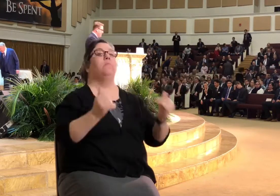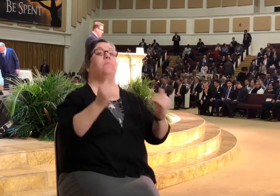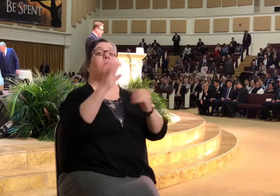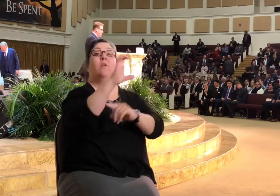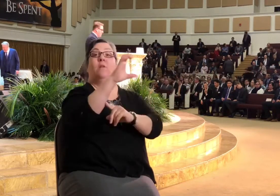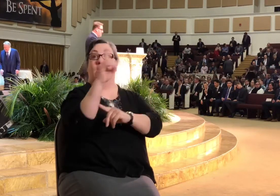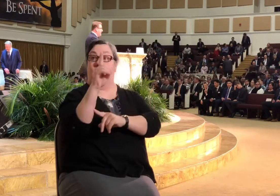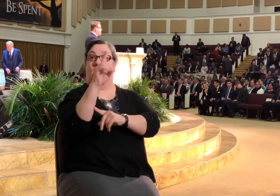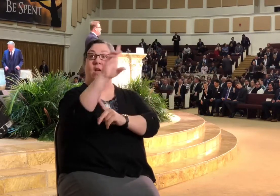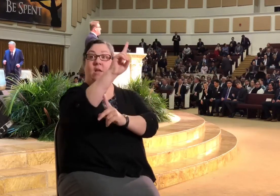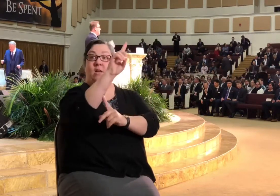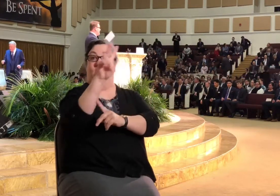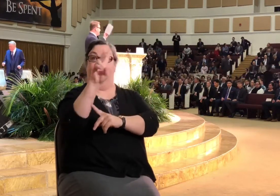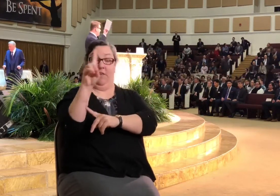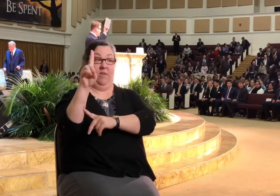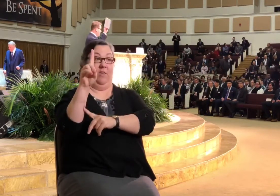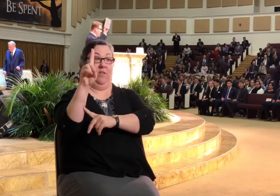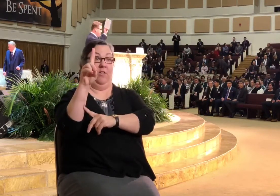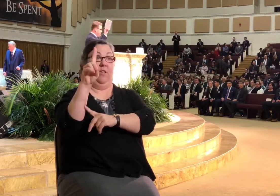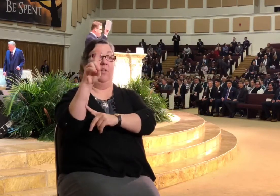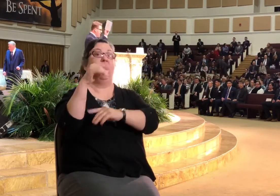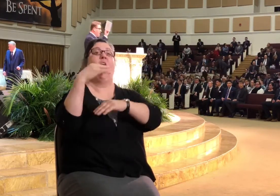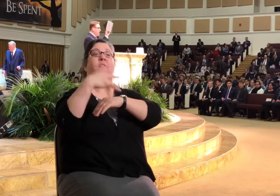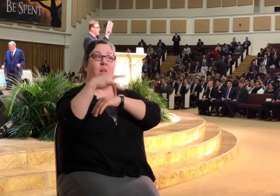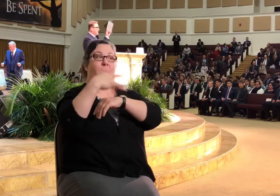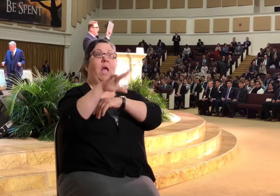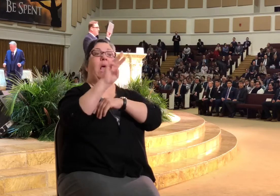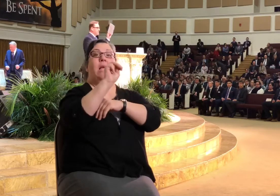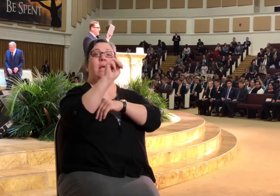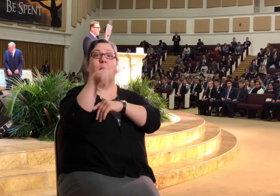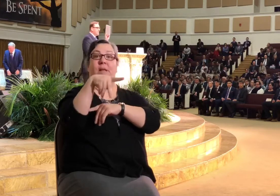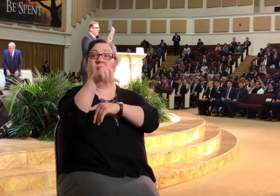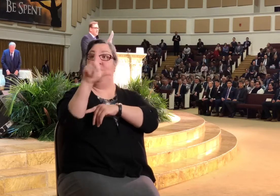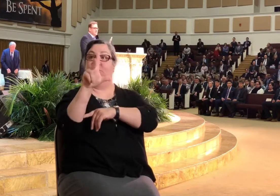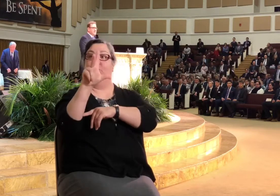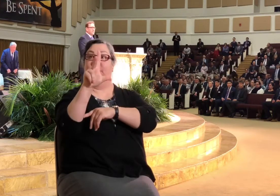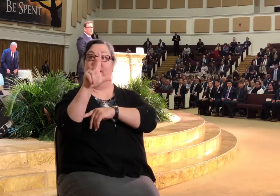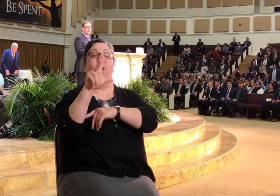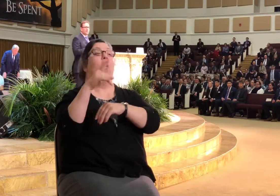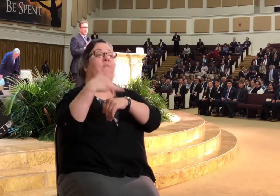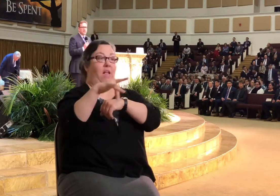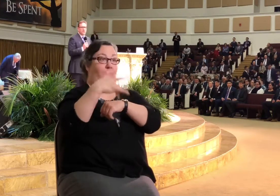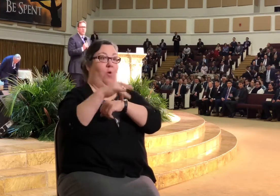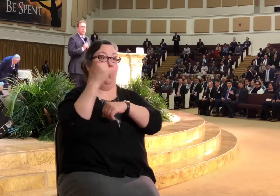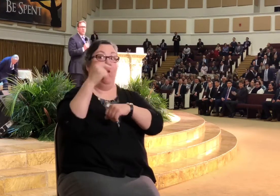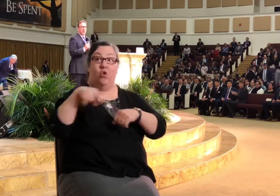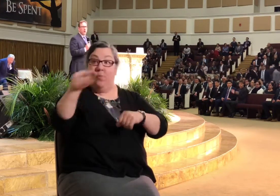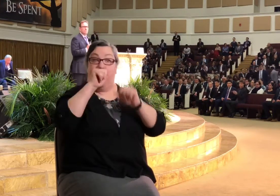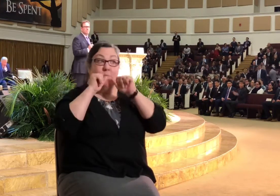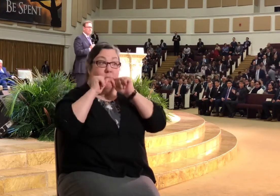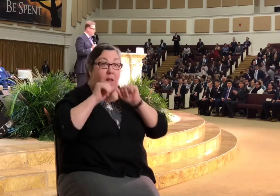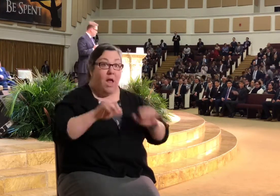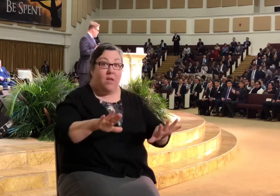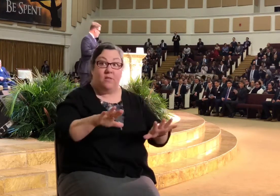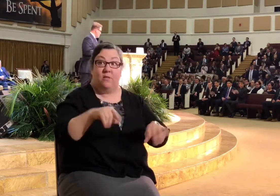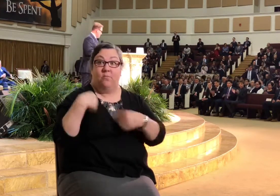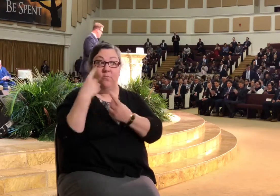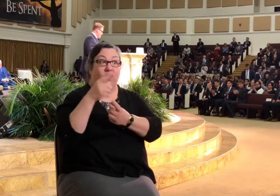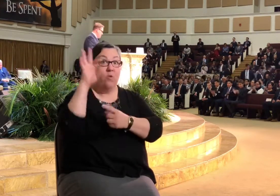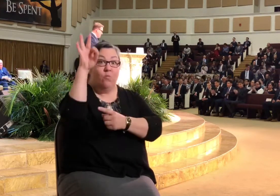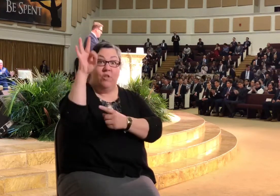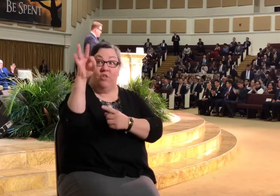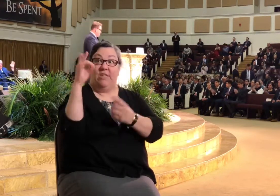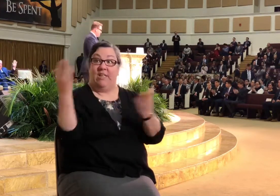and DVDs are available in MP3s of the conference. Have you been blessed this week by the preaching of the Word of God?